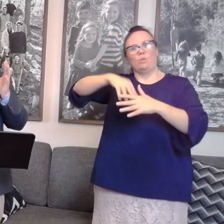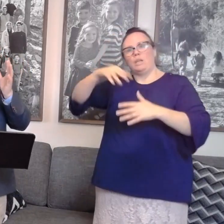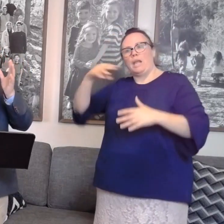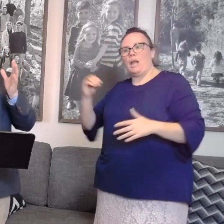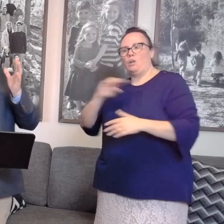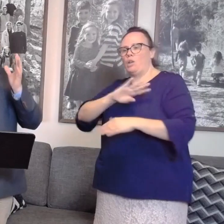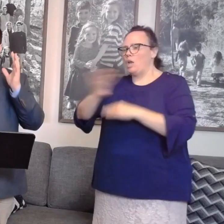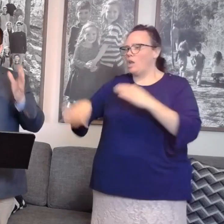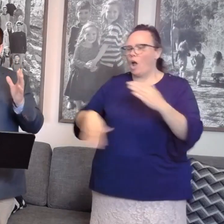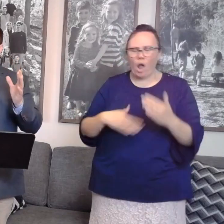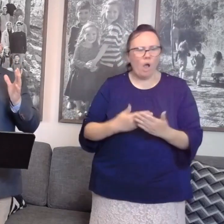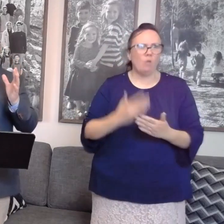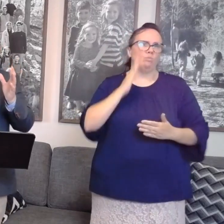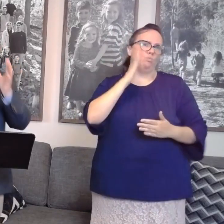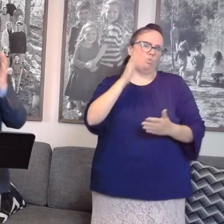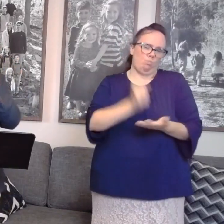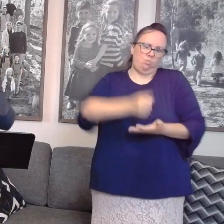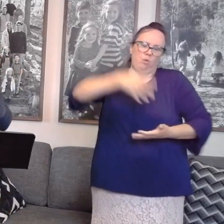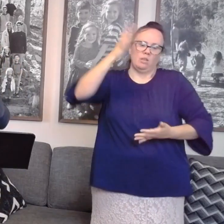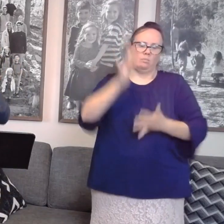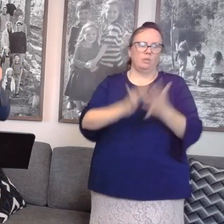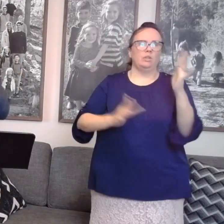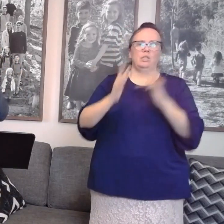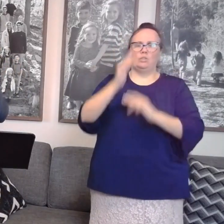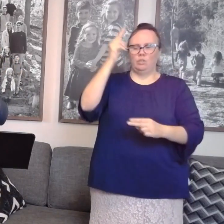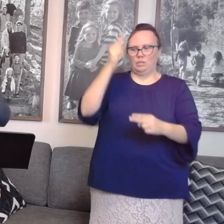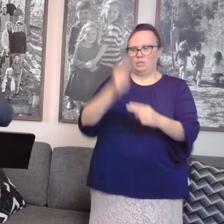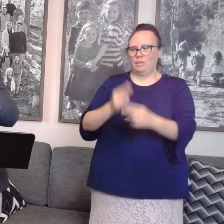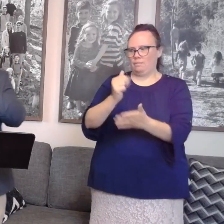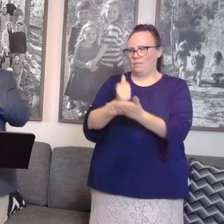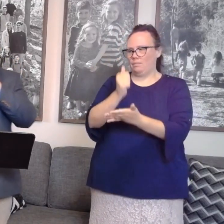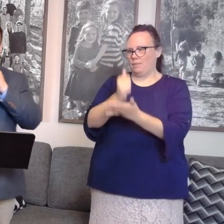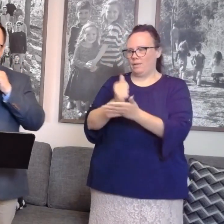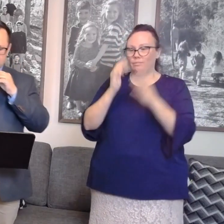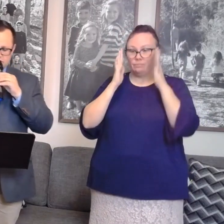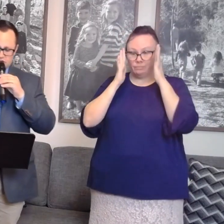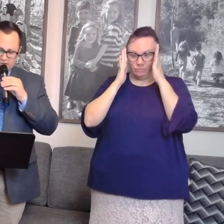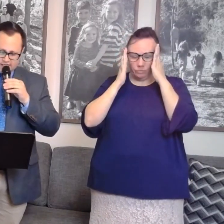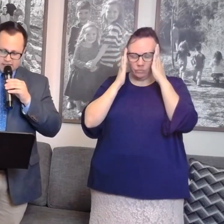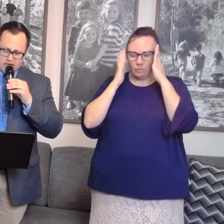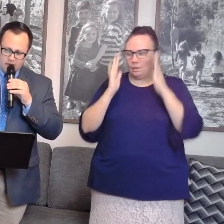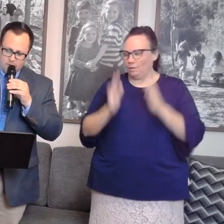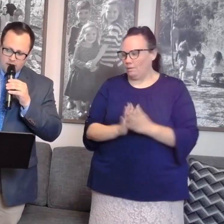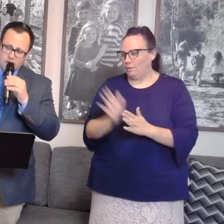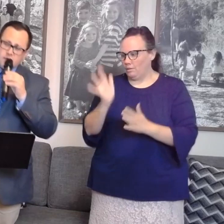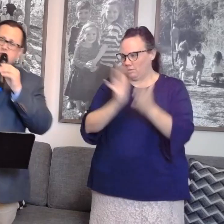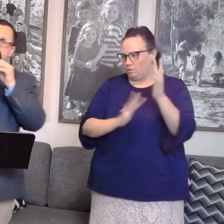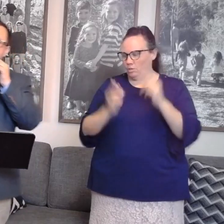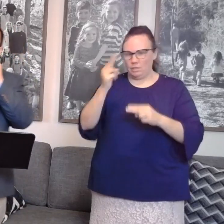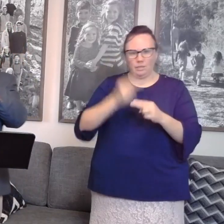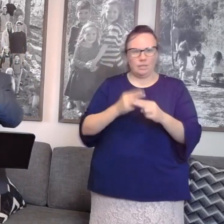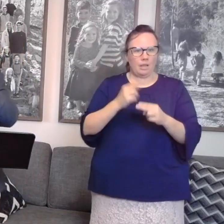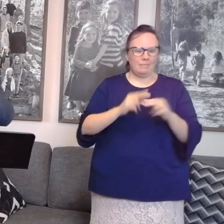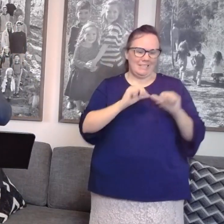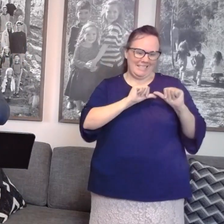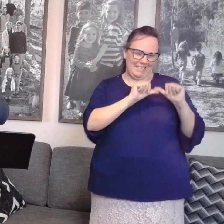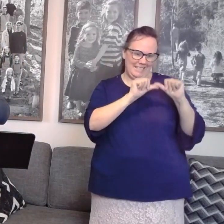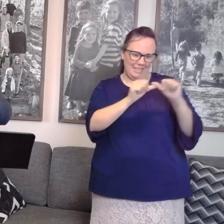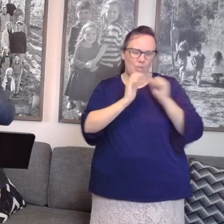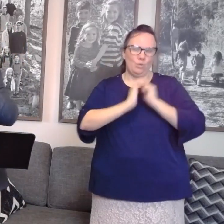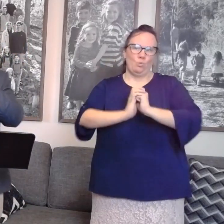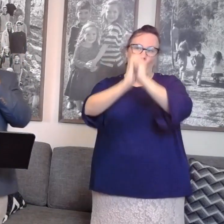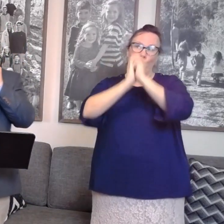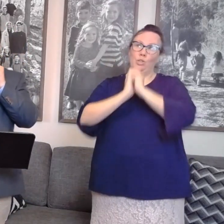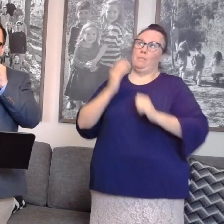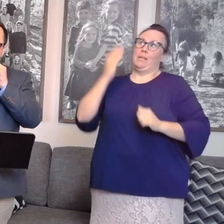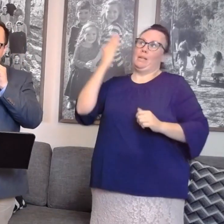blessed going out. All we do will prosper in Jesus' name. Amen. In Jesus' name. Let's continue to worship him tonight.